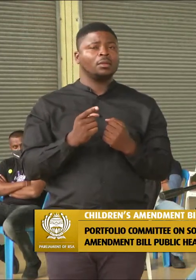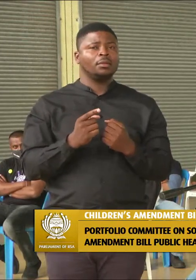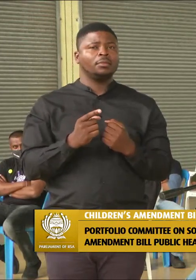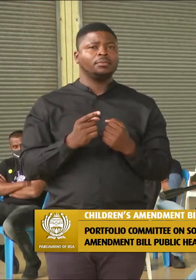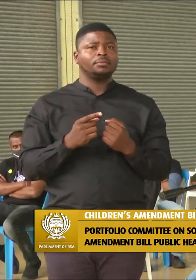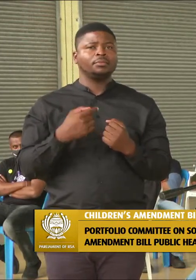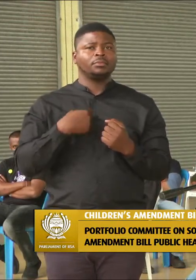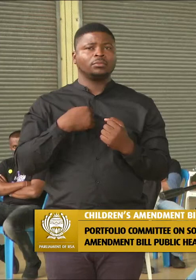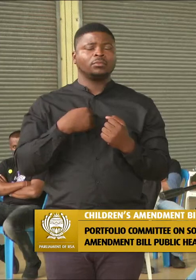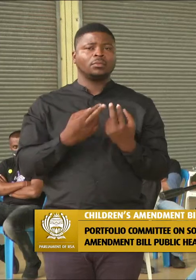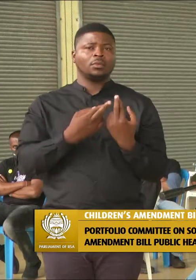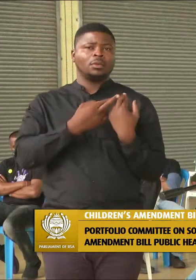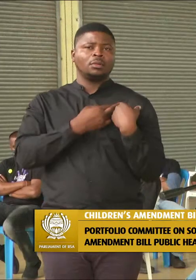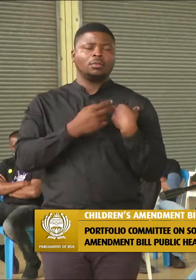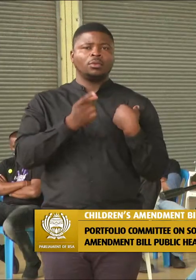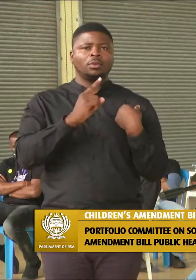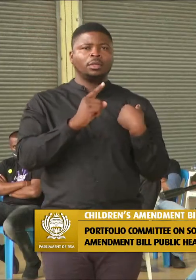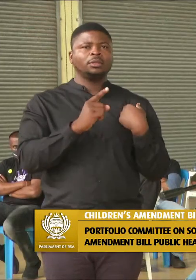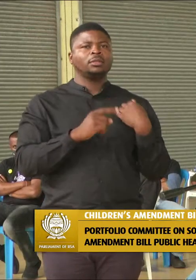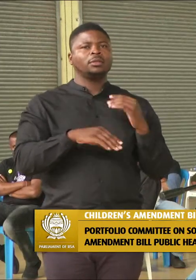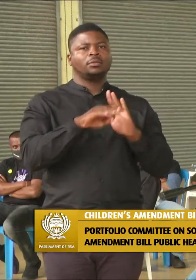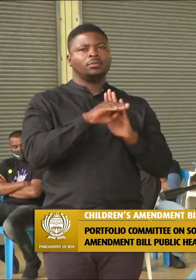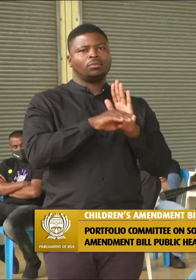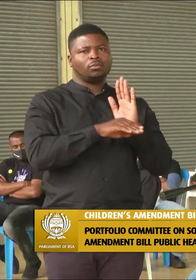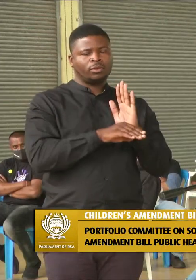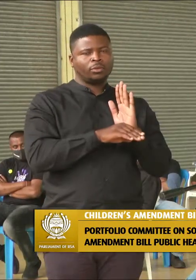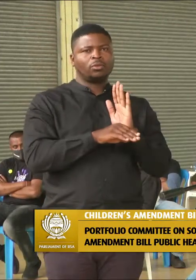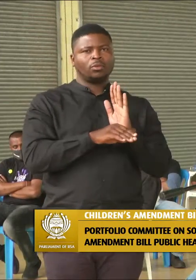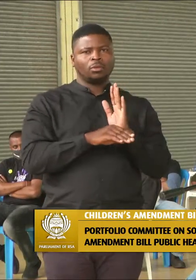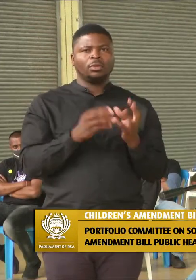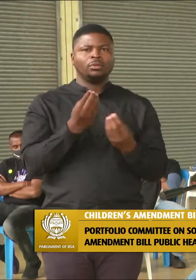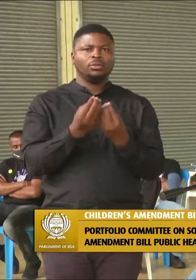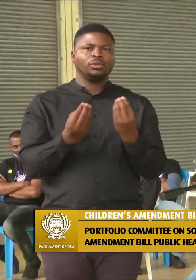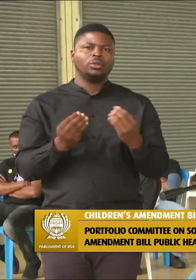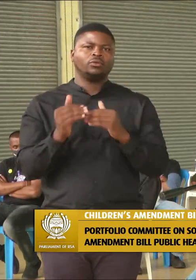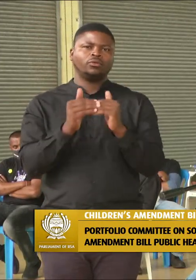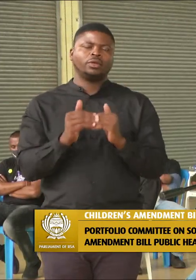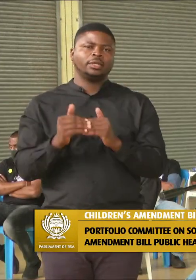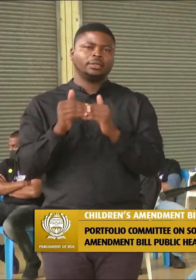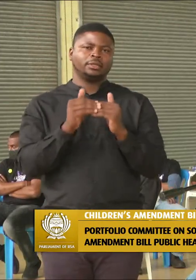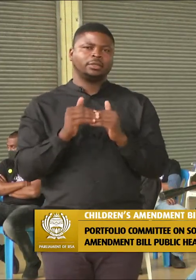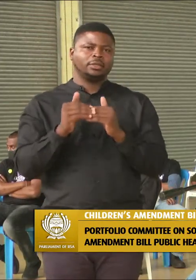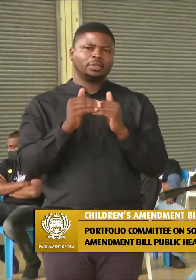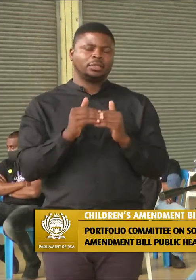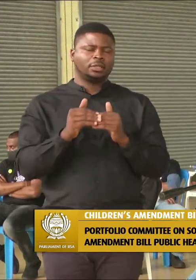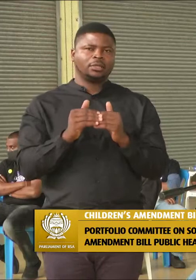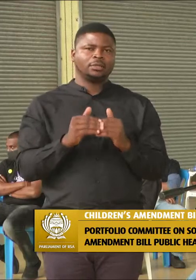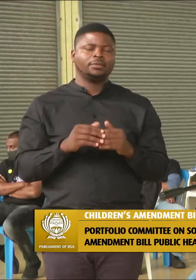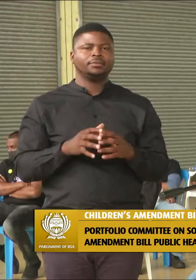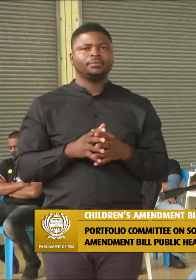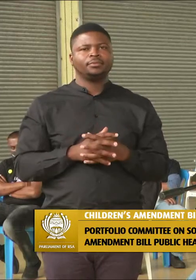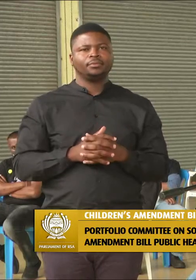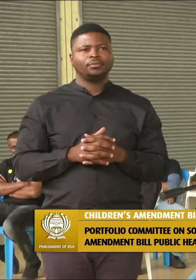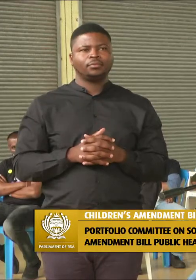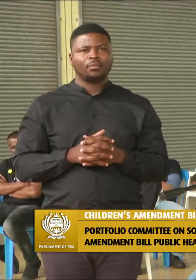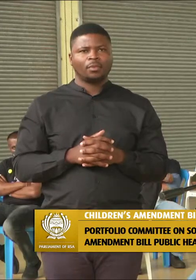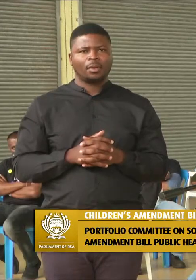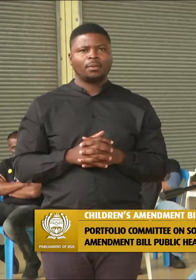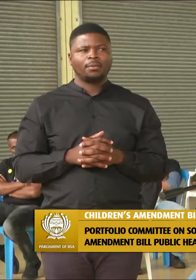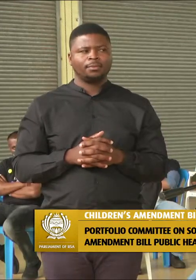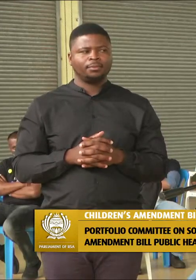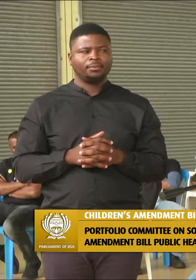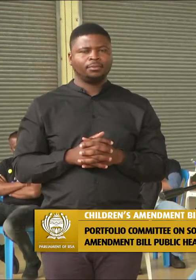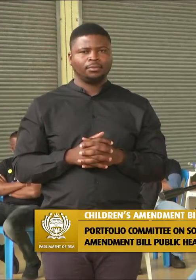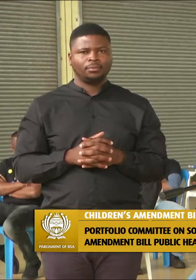for the program for children in alternate care. Thank you. Ngisebenza kule program ke enakekela ke izingane.